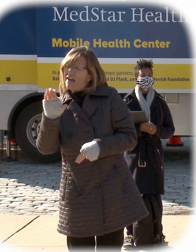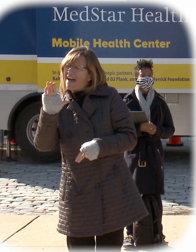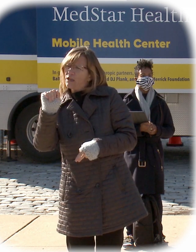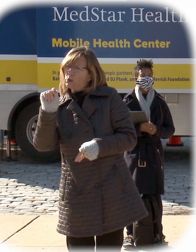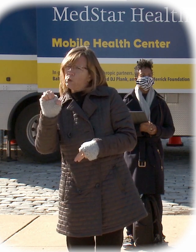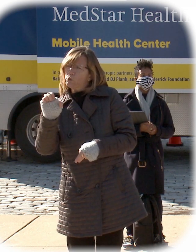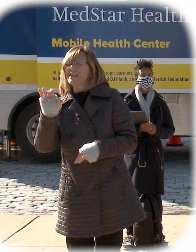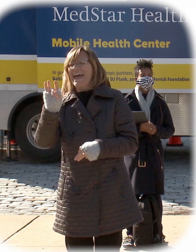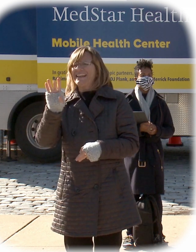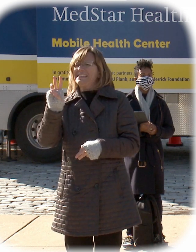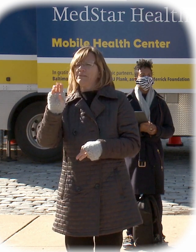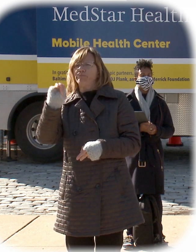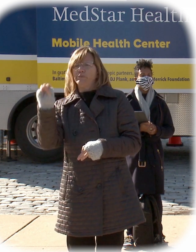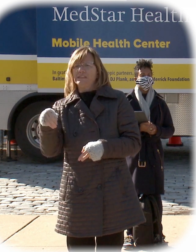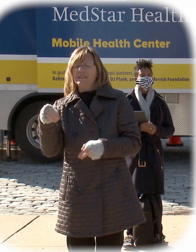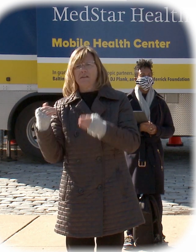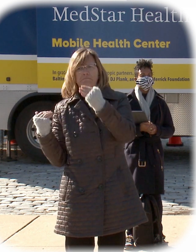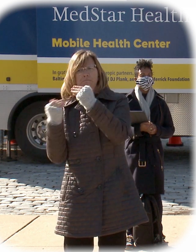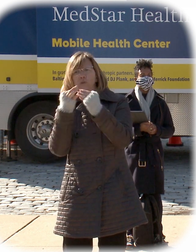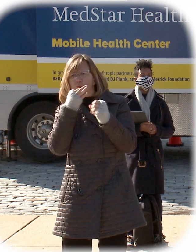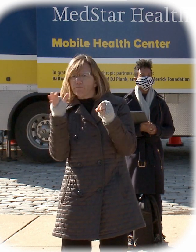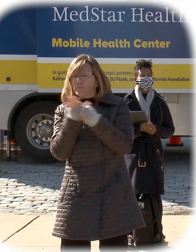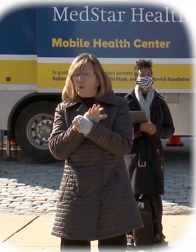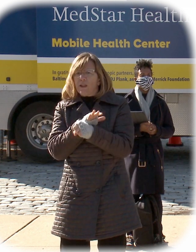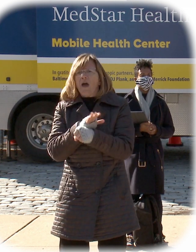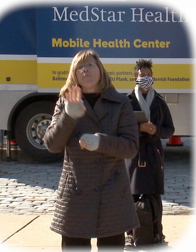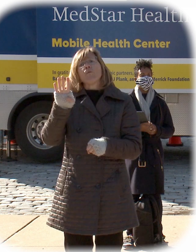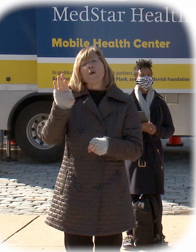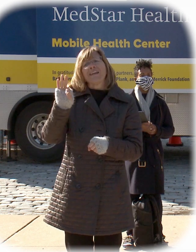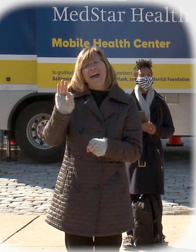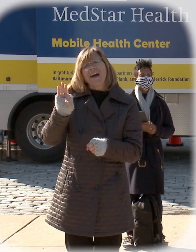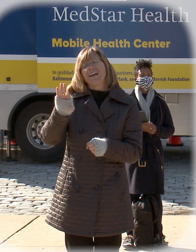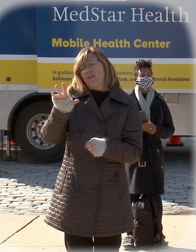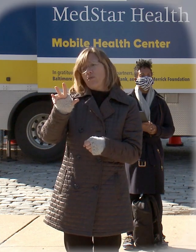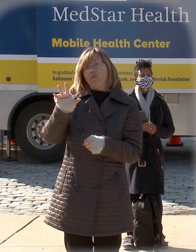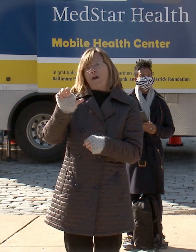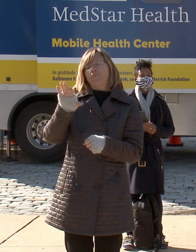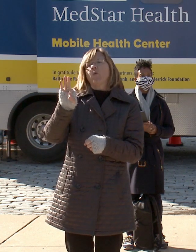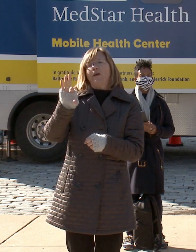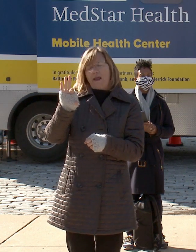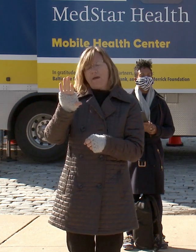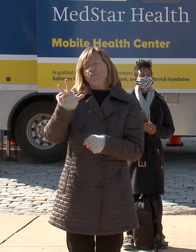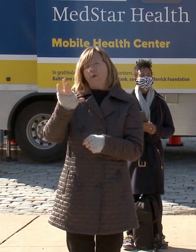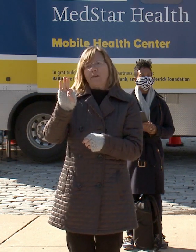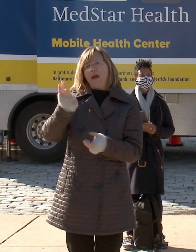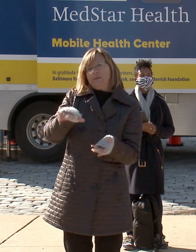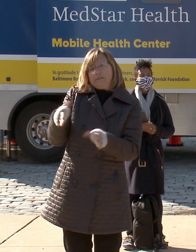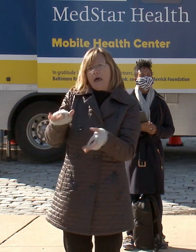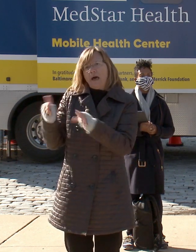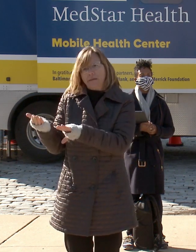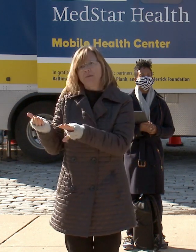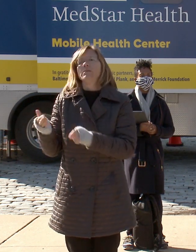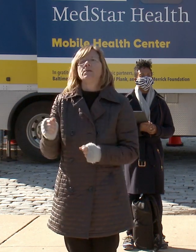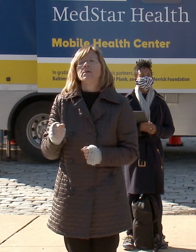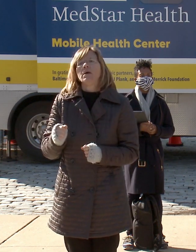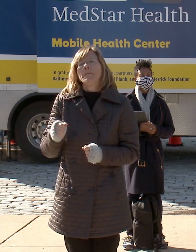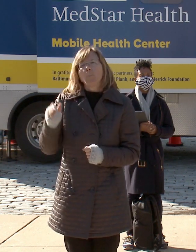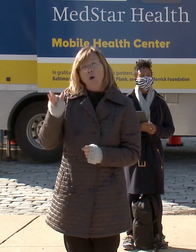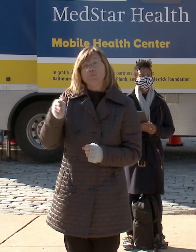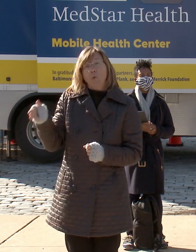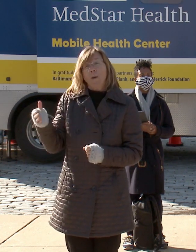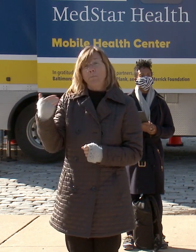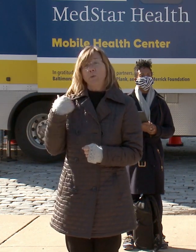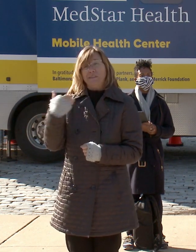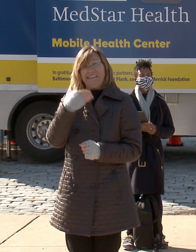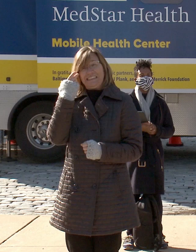unfortunately, at 749 deaths from COVID-19 in Baltimore City. I am proud to say that we are still seeing a